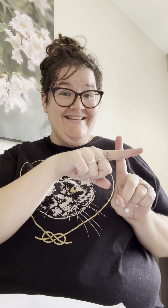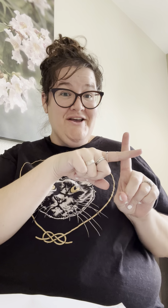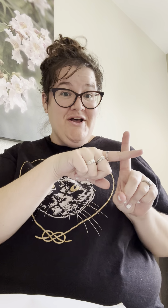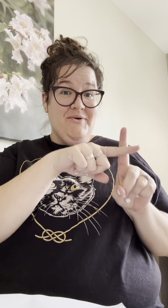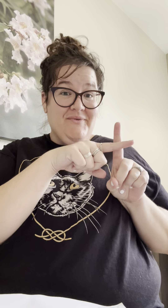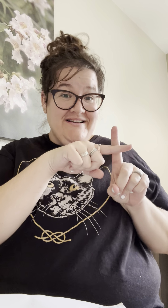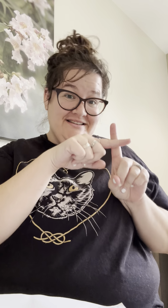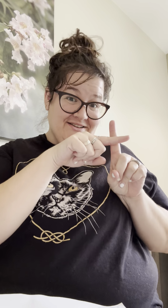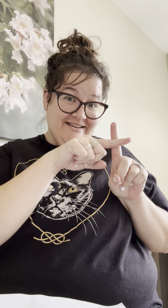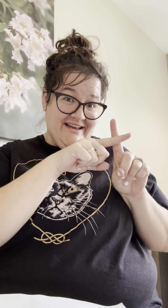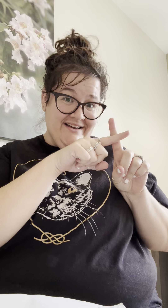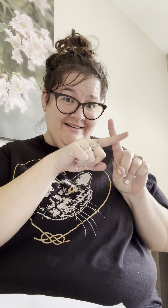What does this look like?